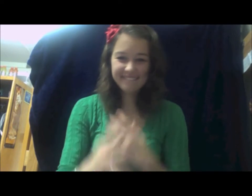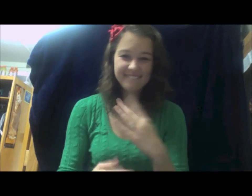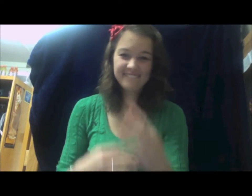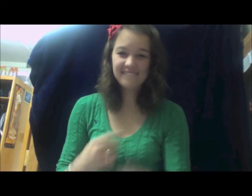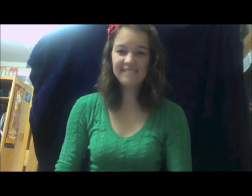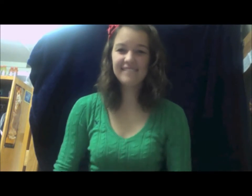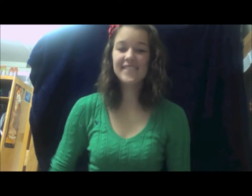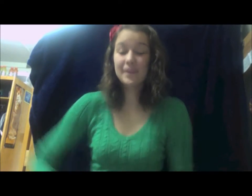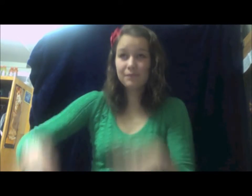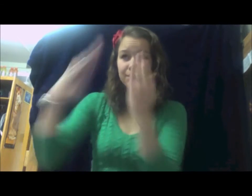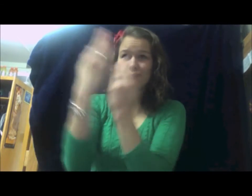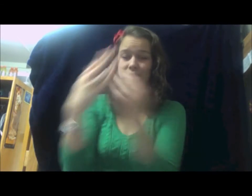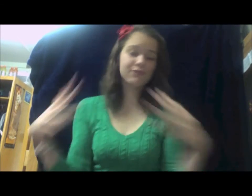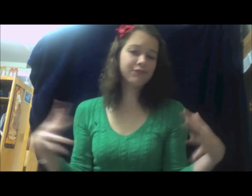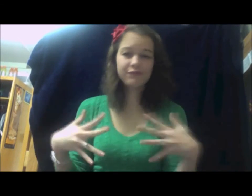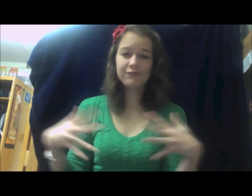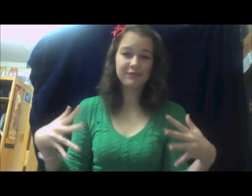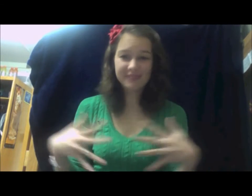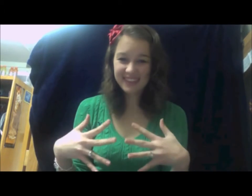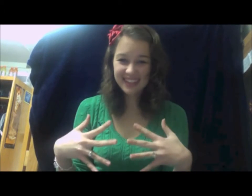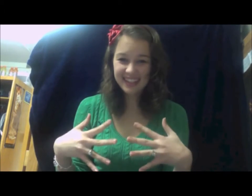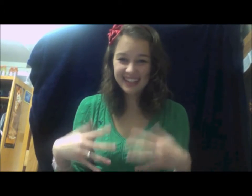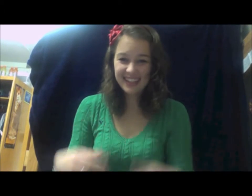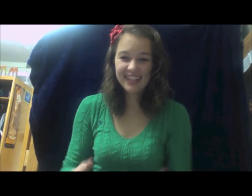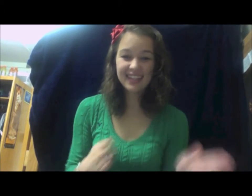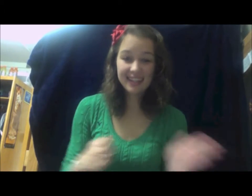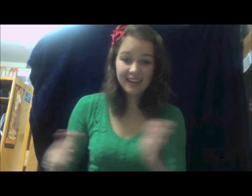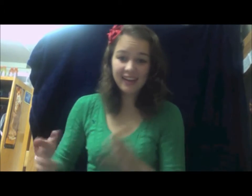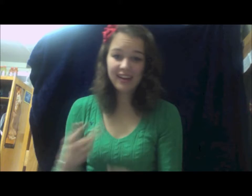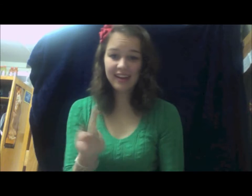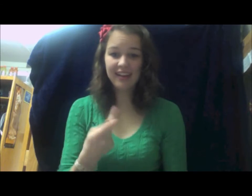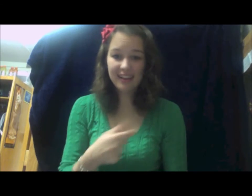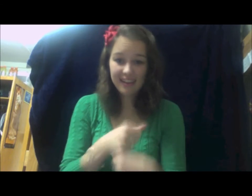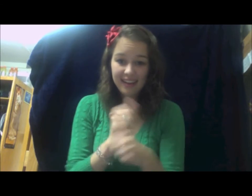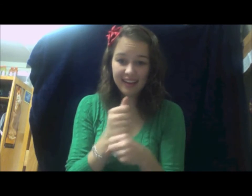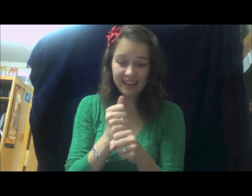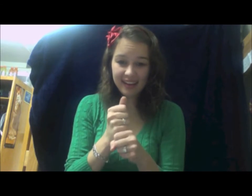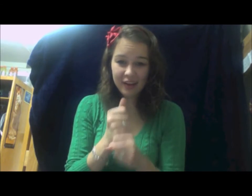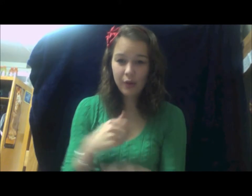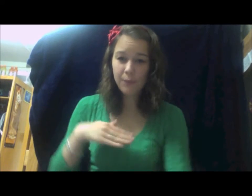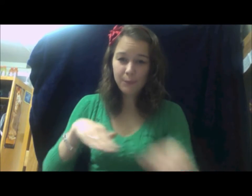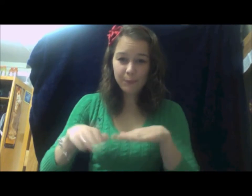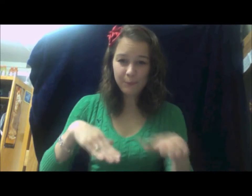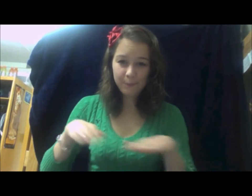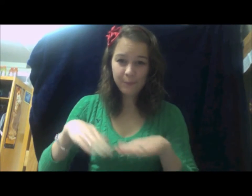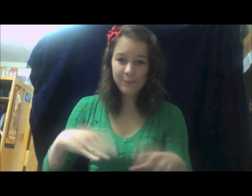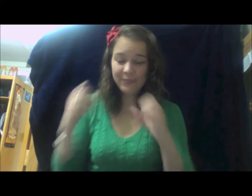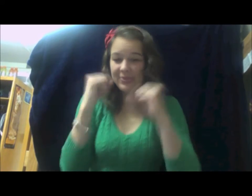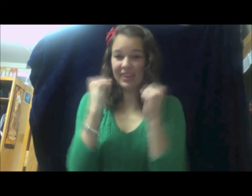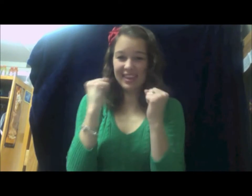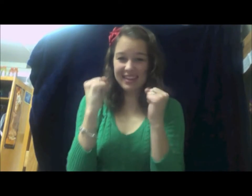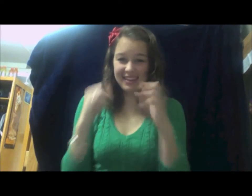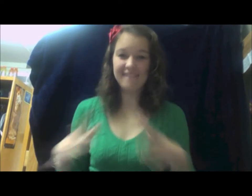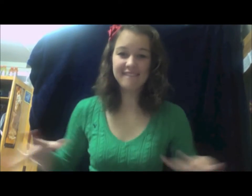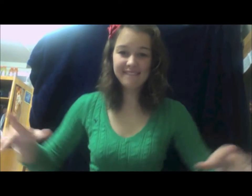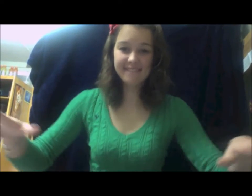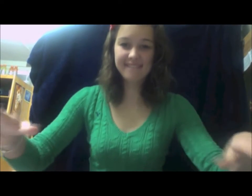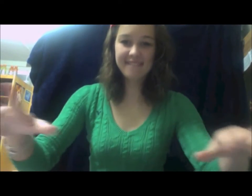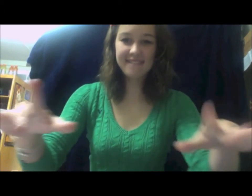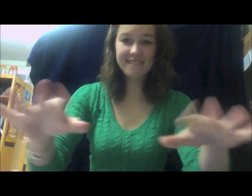The face of the face, the plans that we made. We're walking in a winter wonderland.